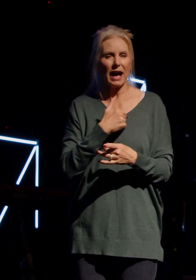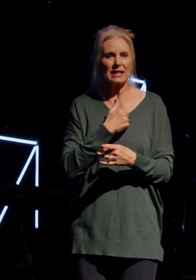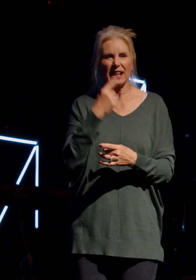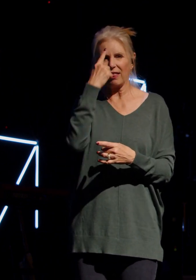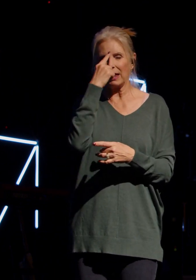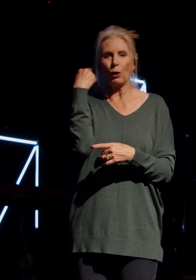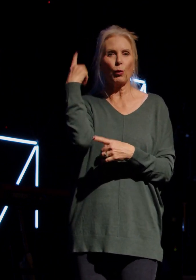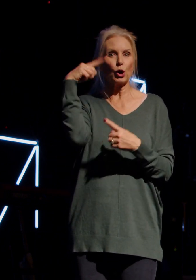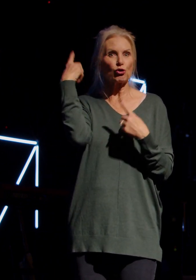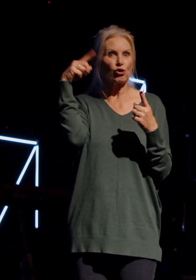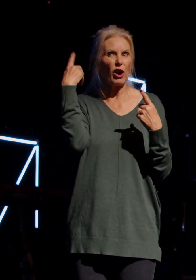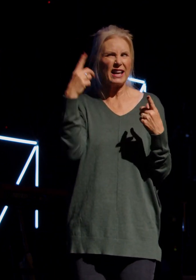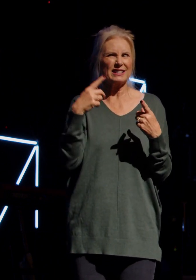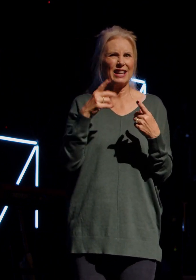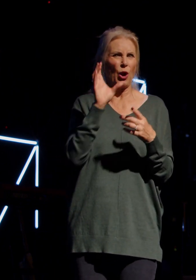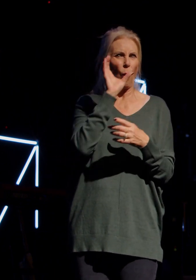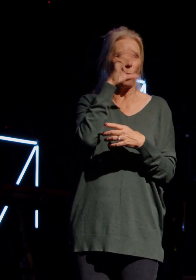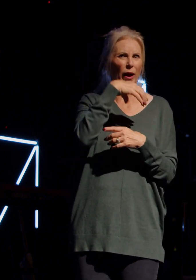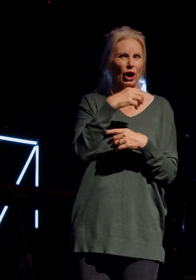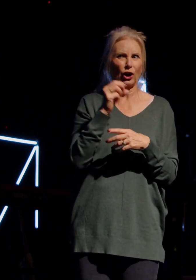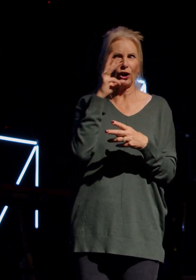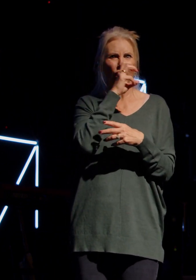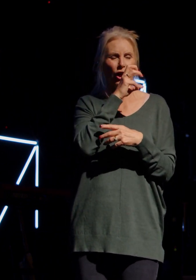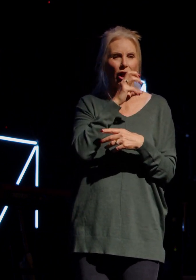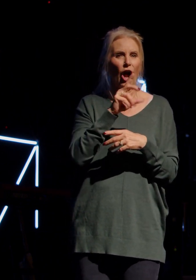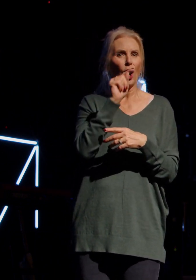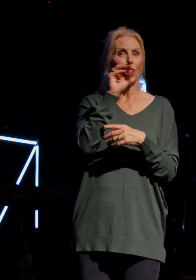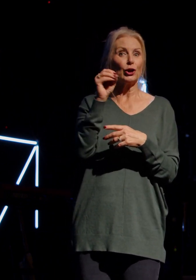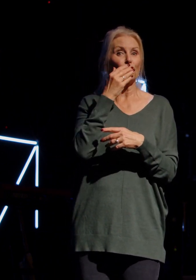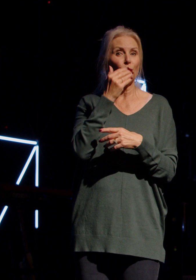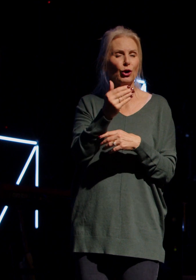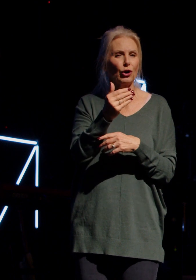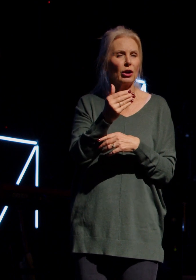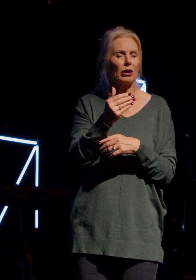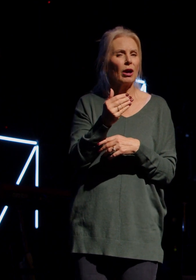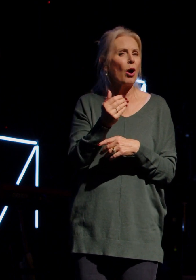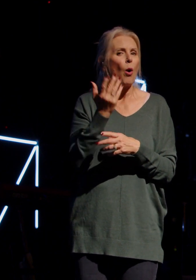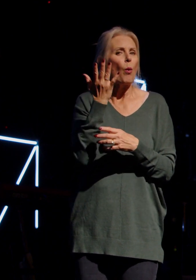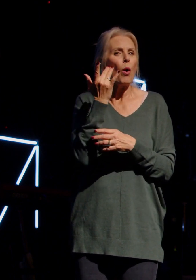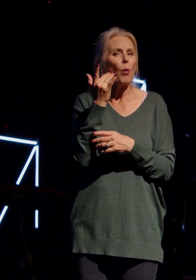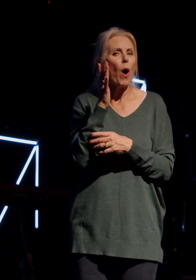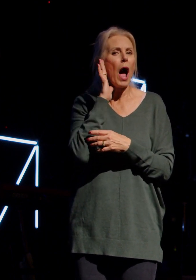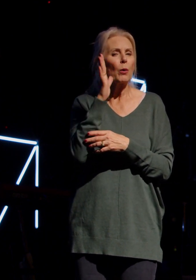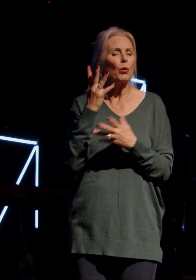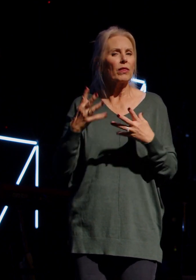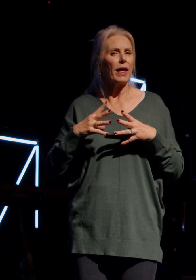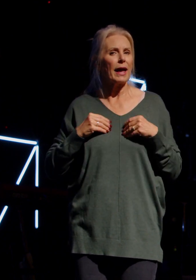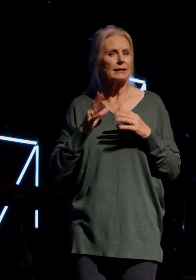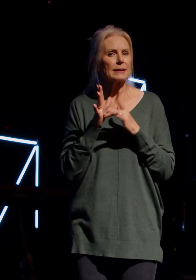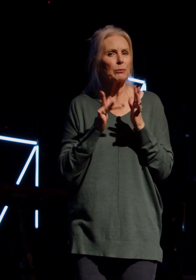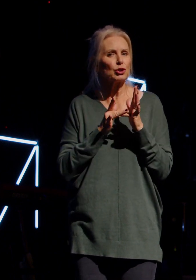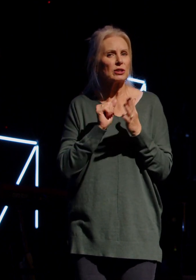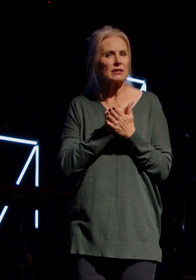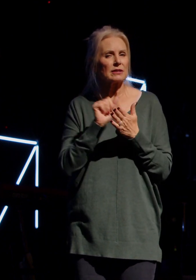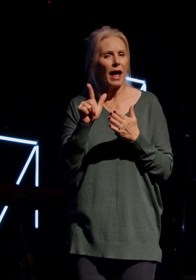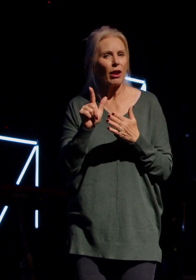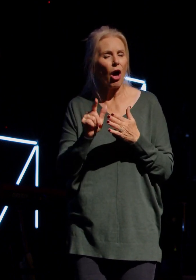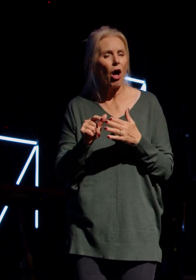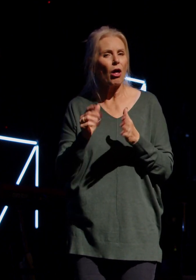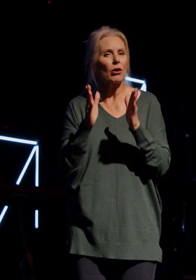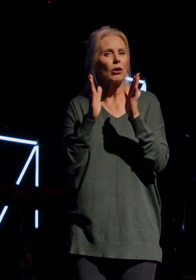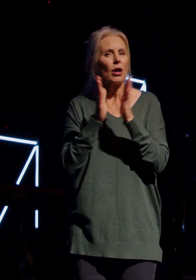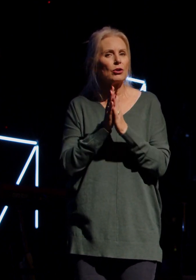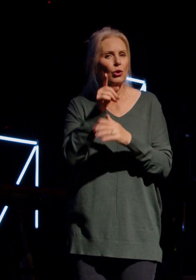crazy lunatics who are too good, why in the world would they ever want to follow Jesus at all? So let me ask you